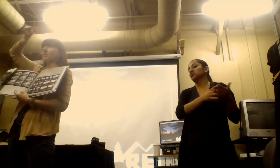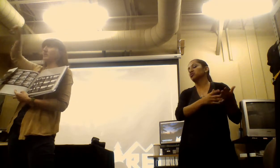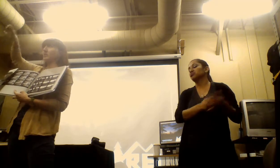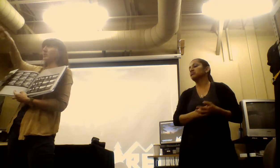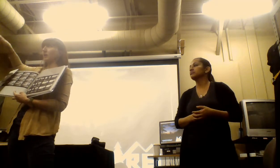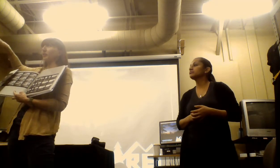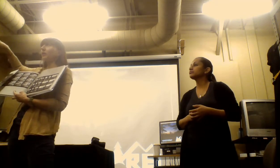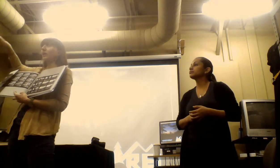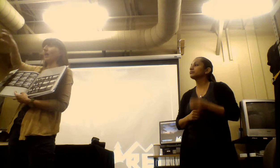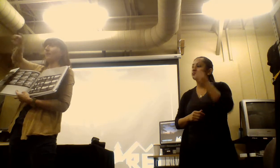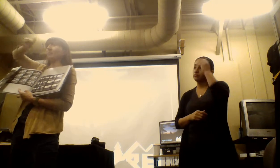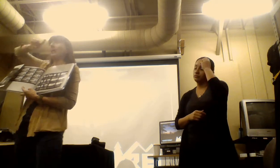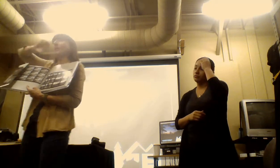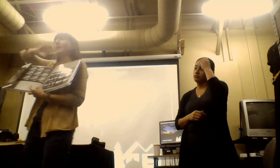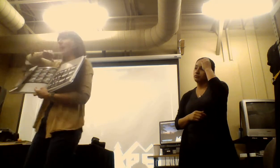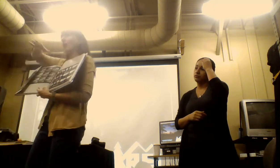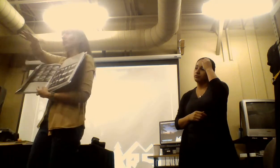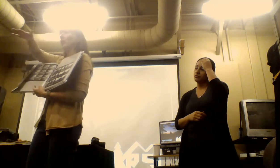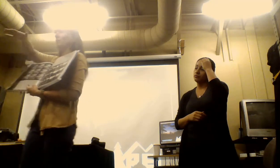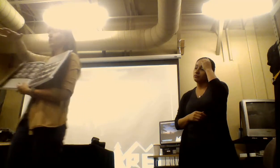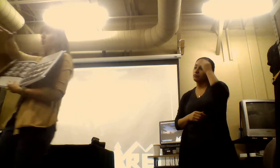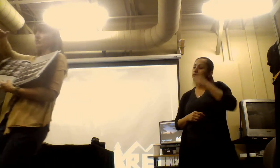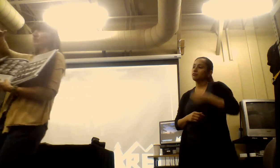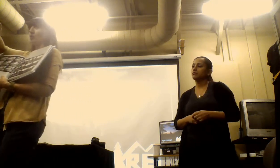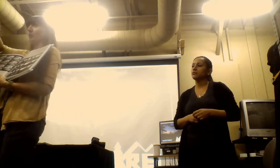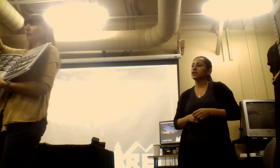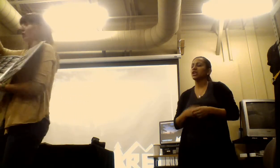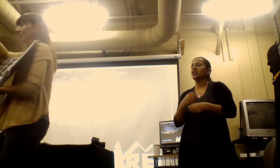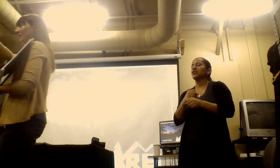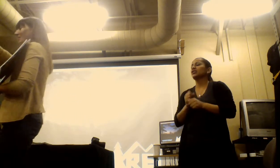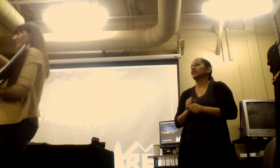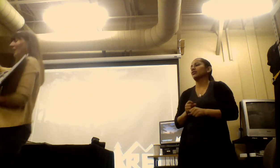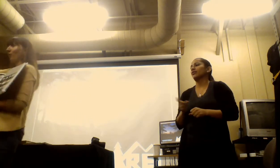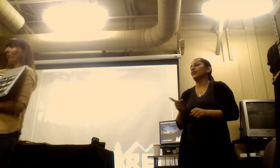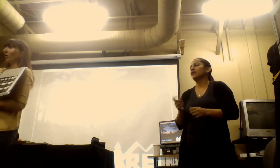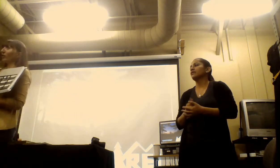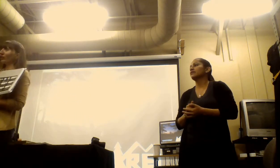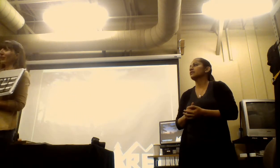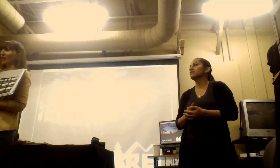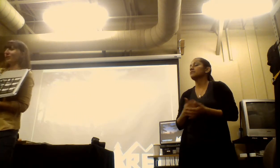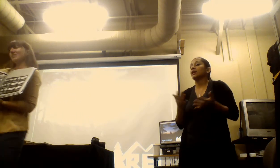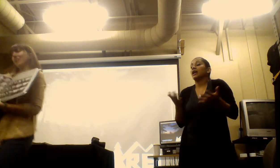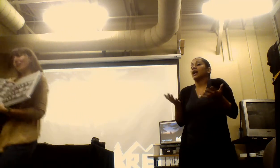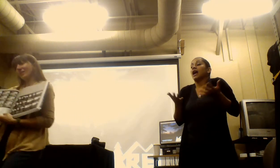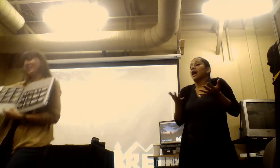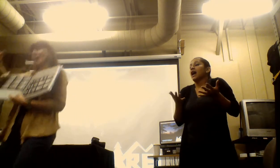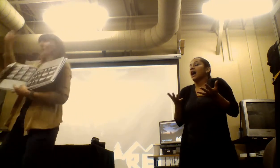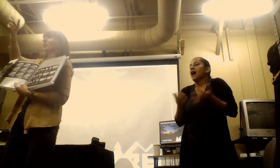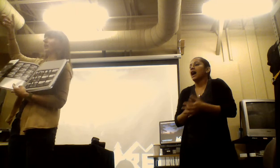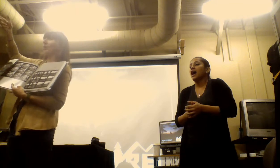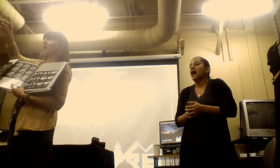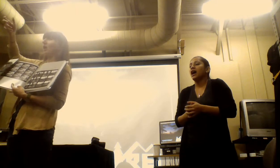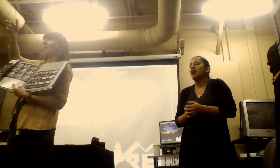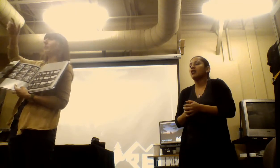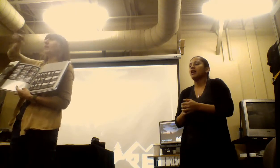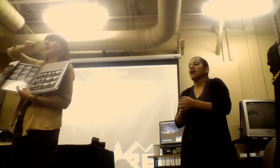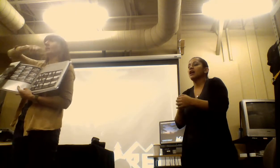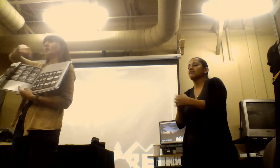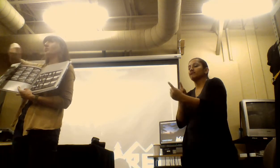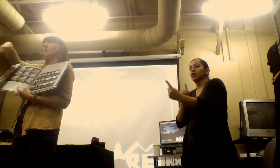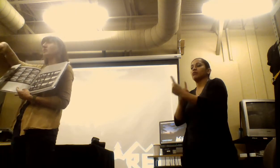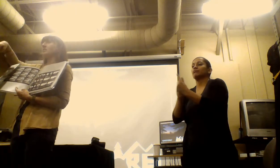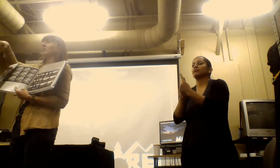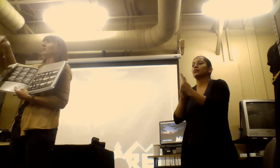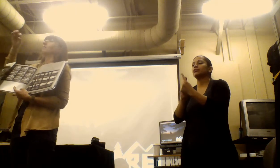images, basically just by looking at them. Like, how did I approach this situation? Did I walk over here? Did I bend down? Did I look up? And